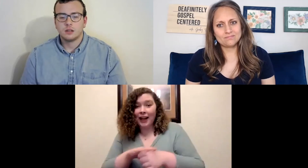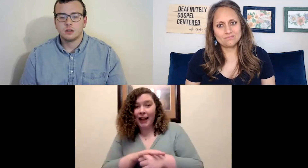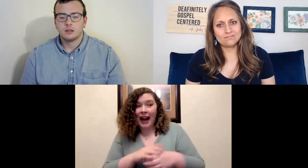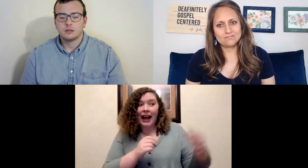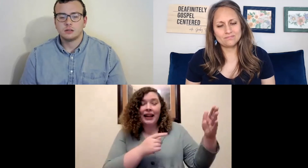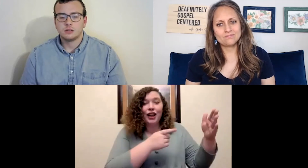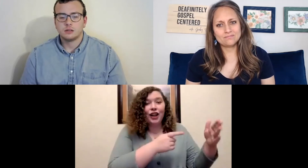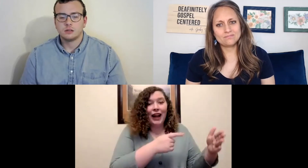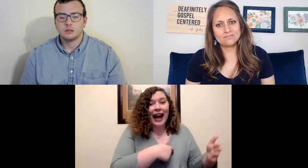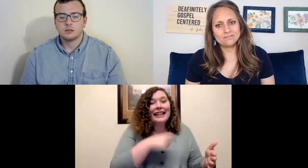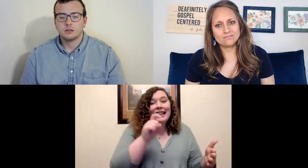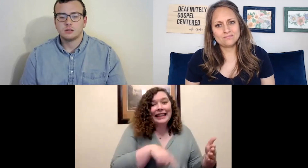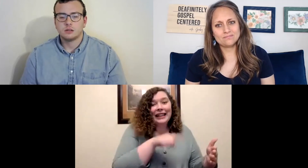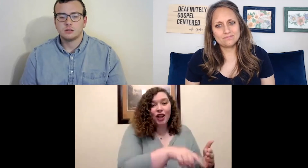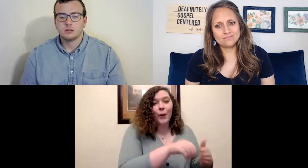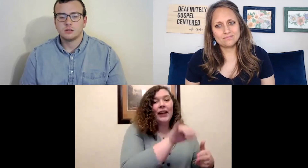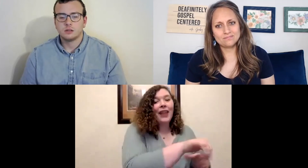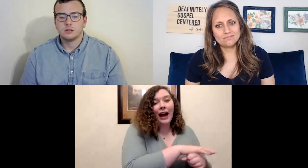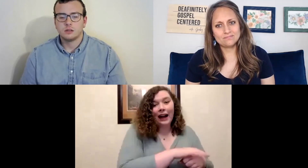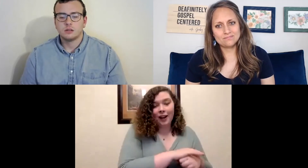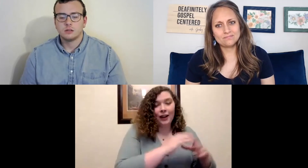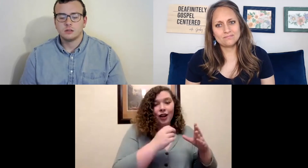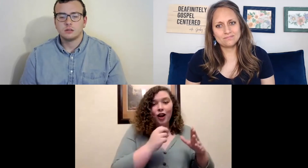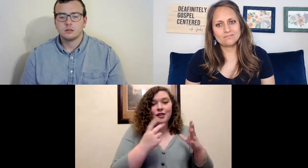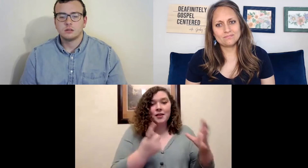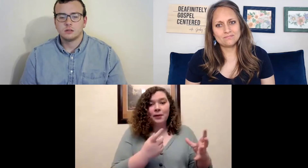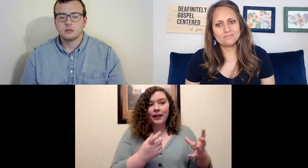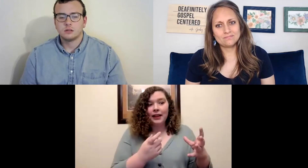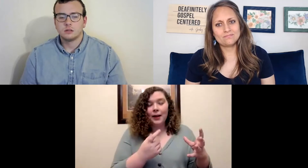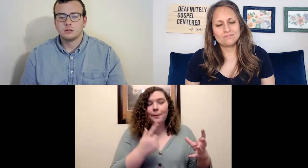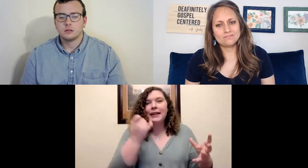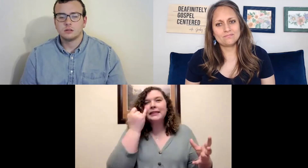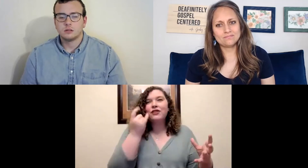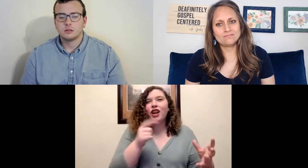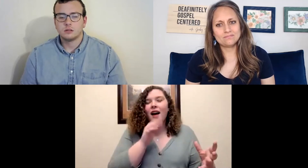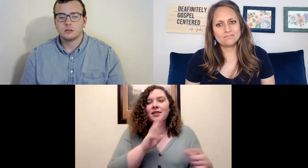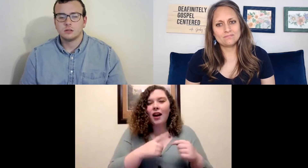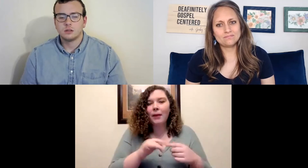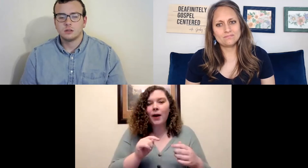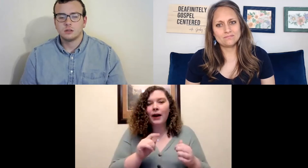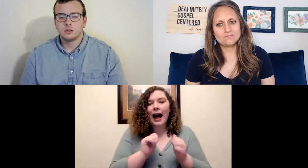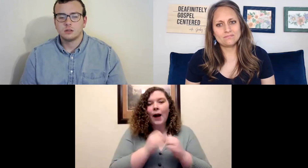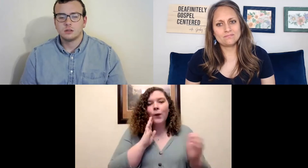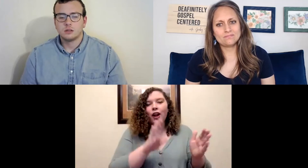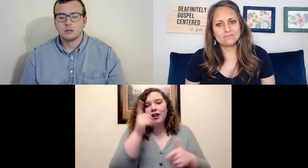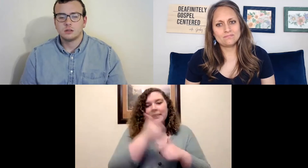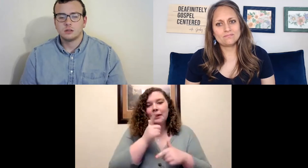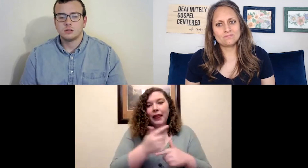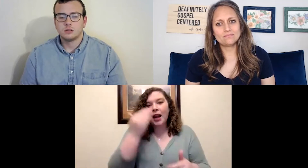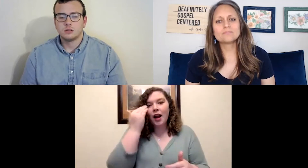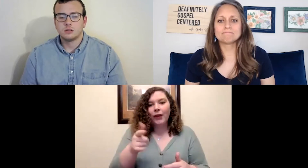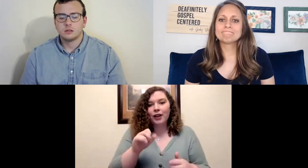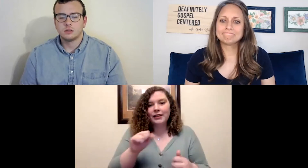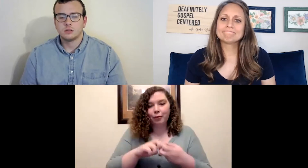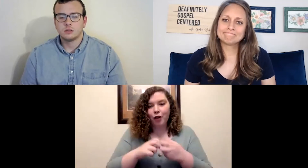I've, failed you as a sibling in this area, or I really need you to step up in this area, or because if you're